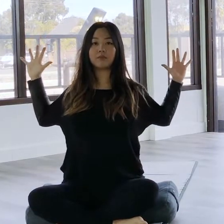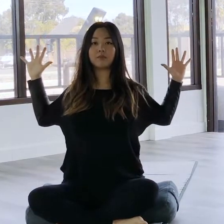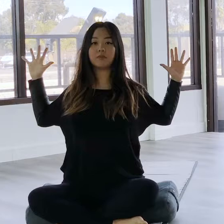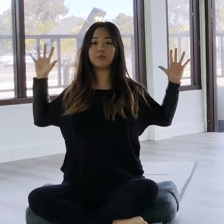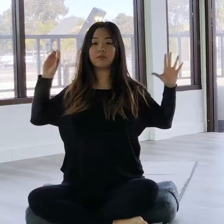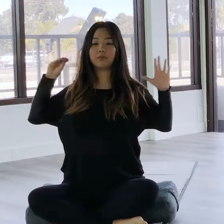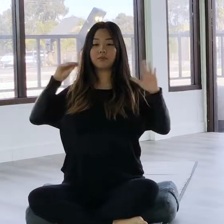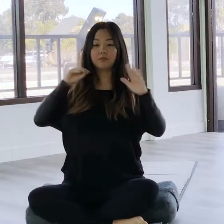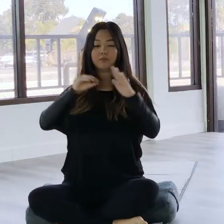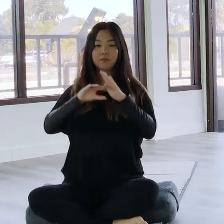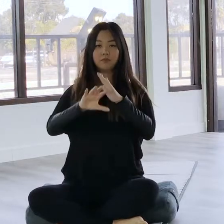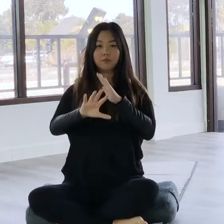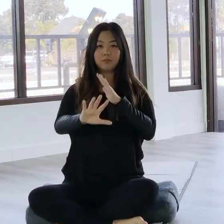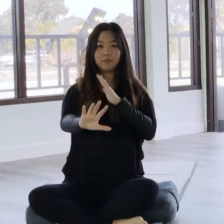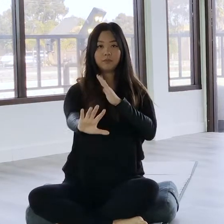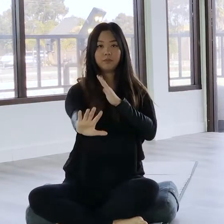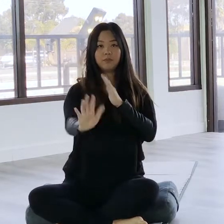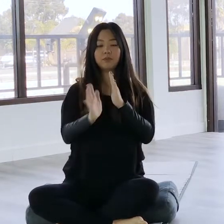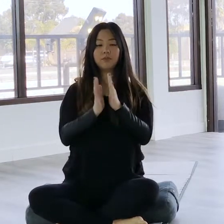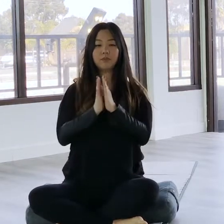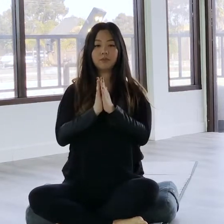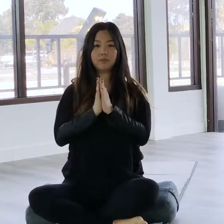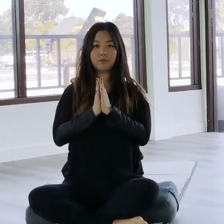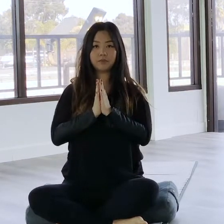And exhale, hands to heart.